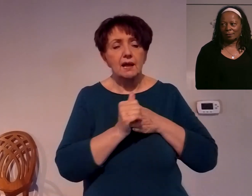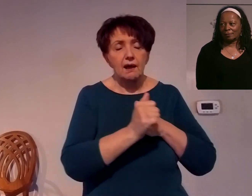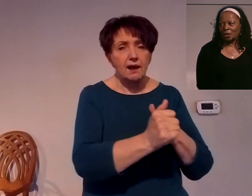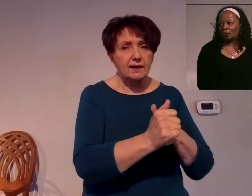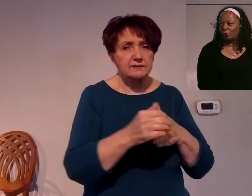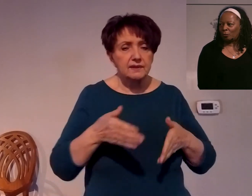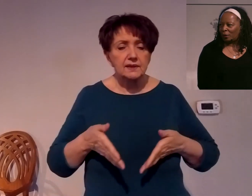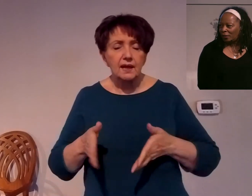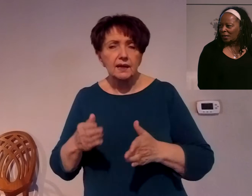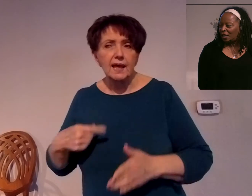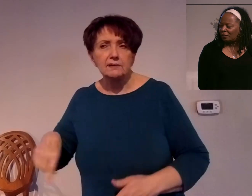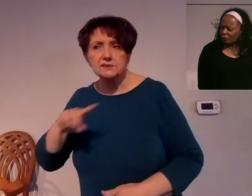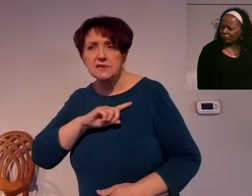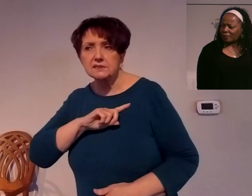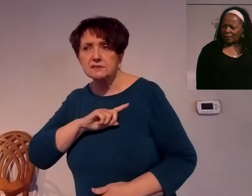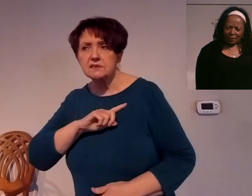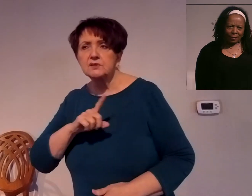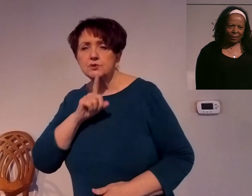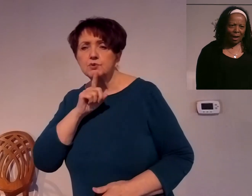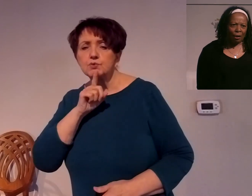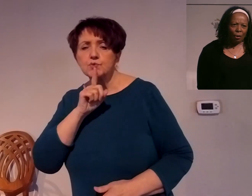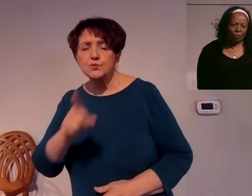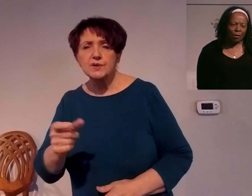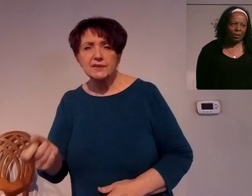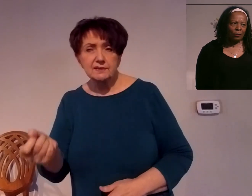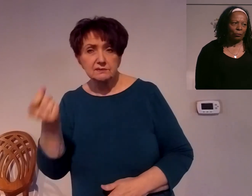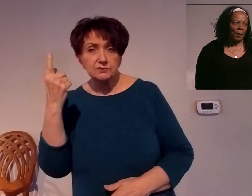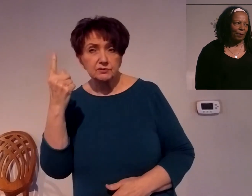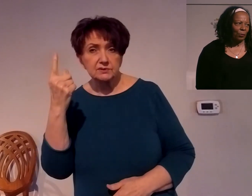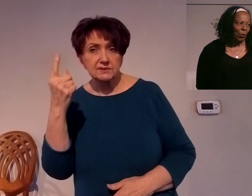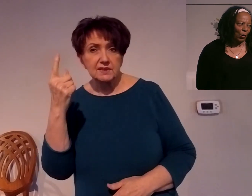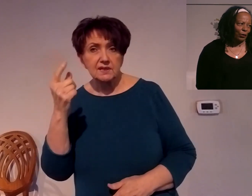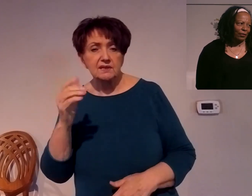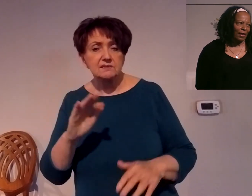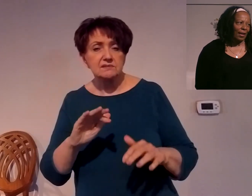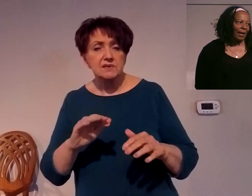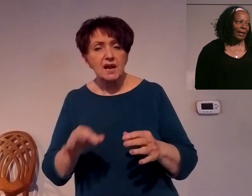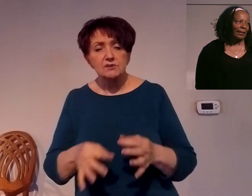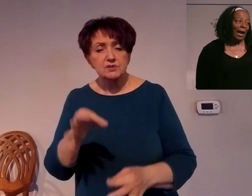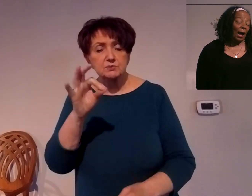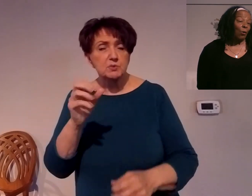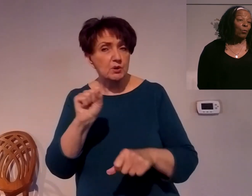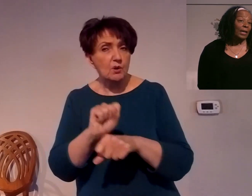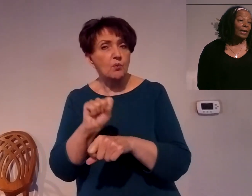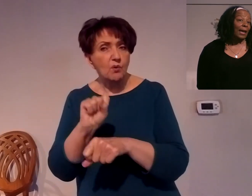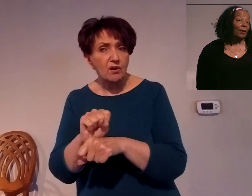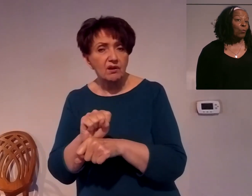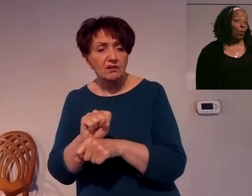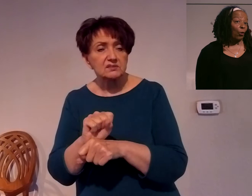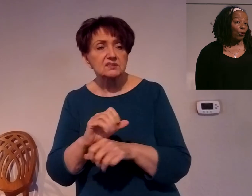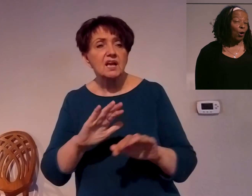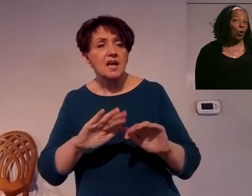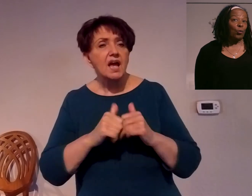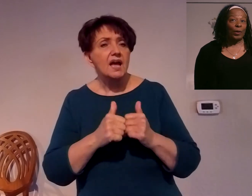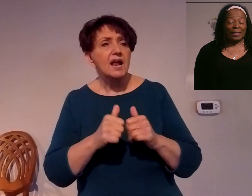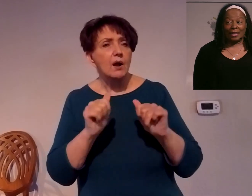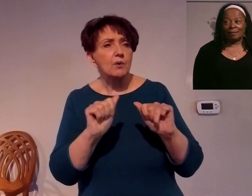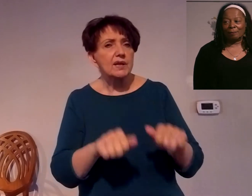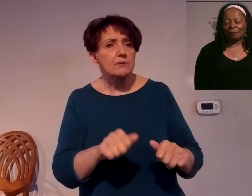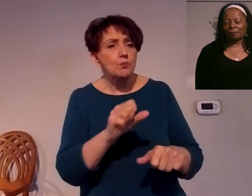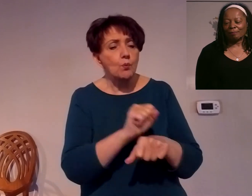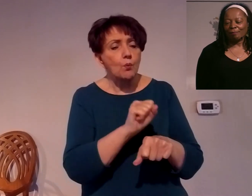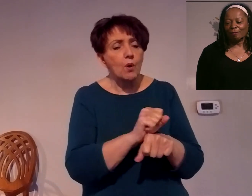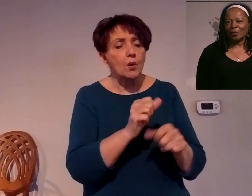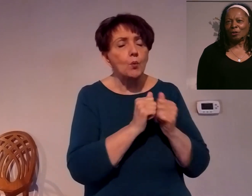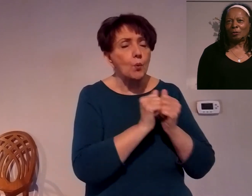allows us to really understand how spirit works and how we can work with